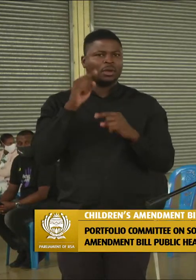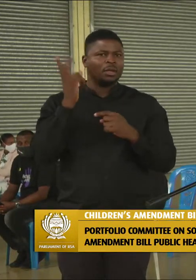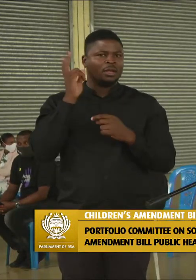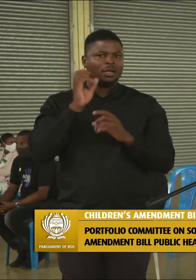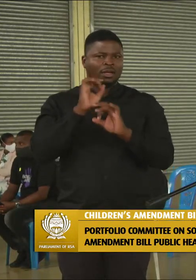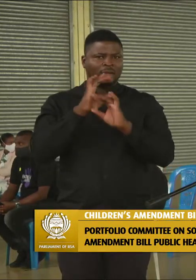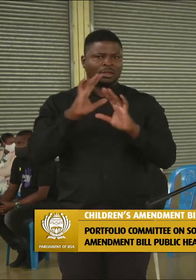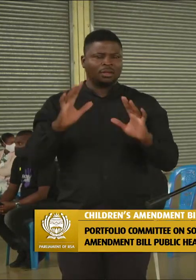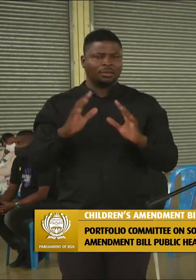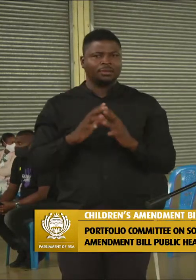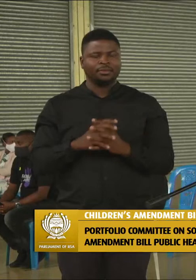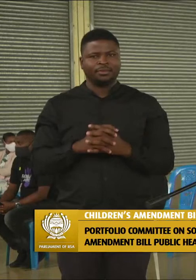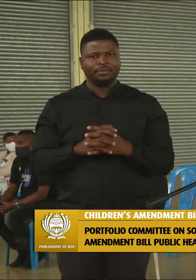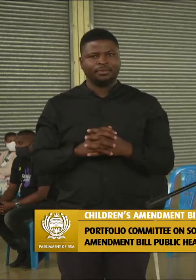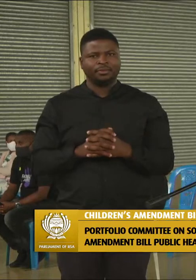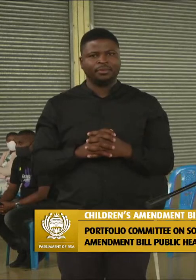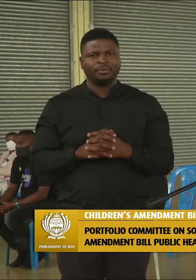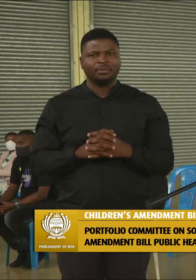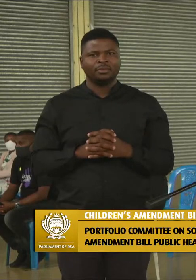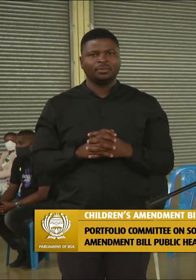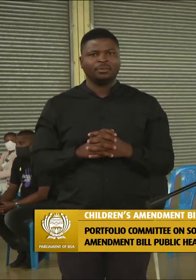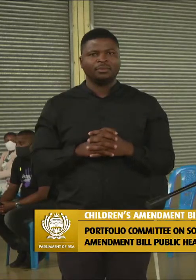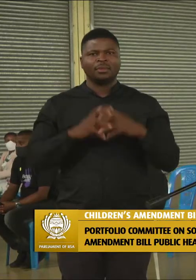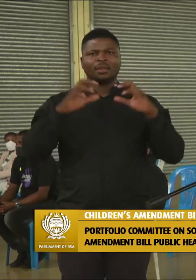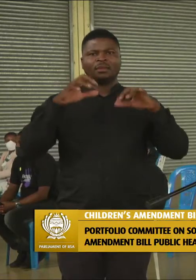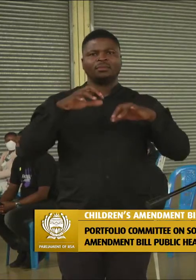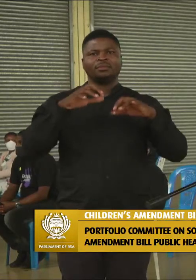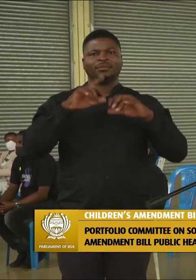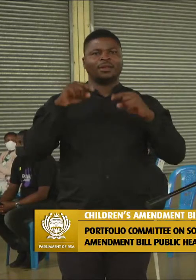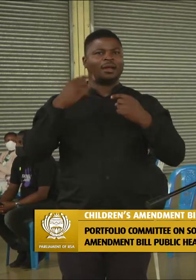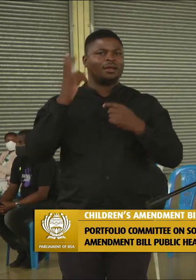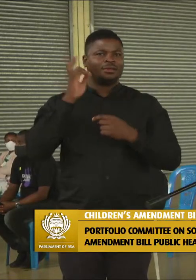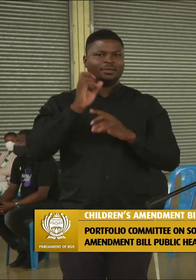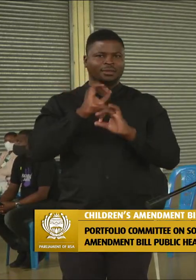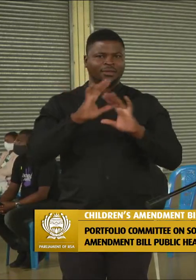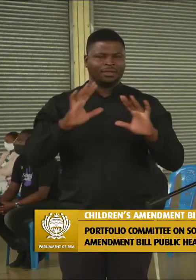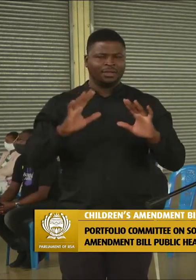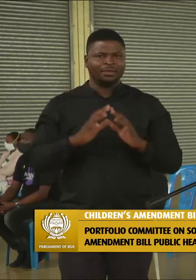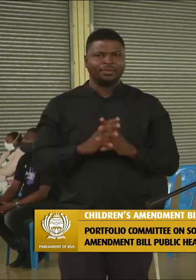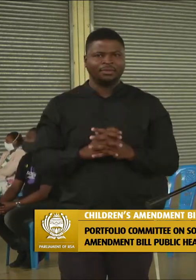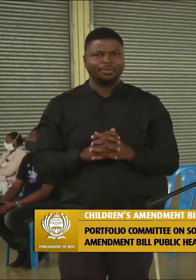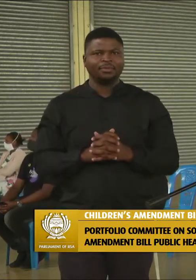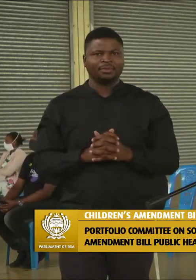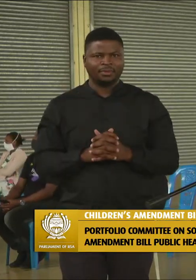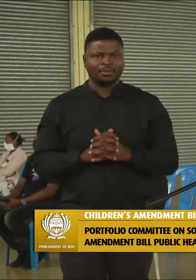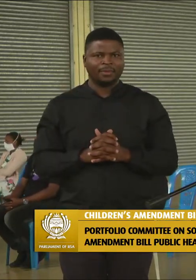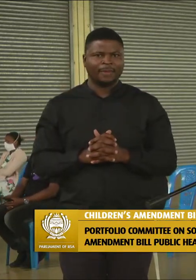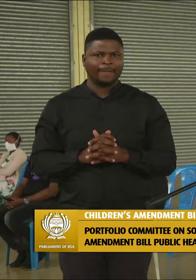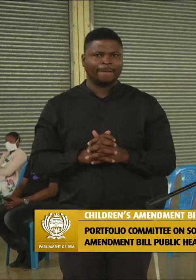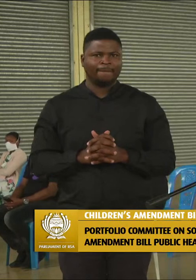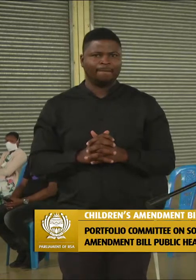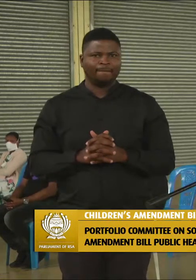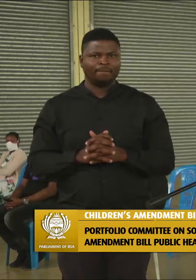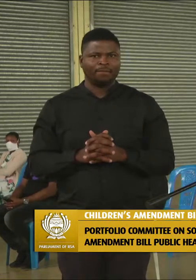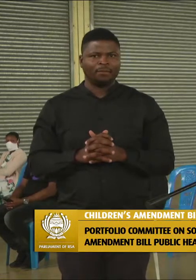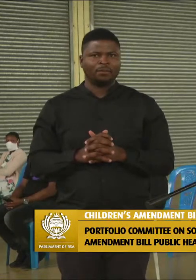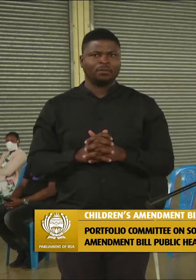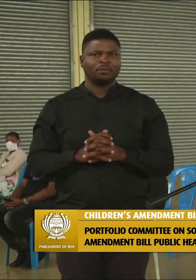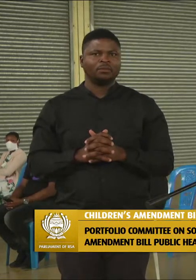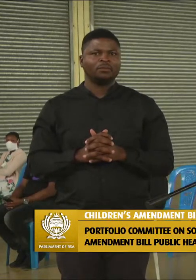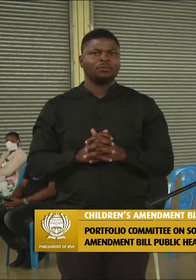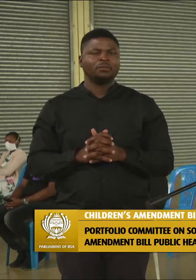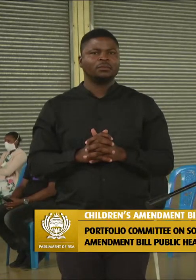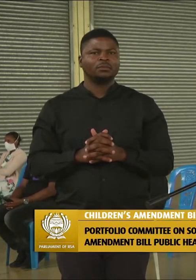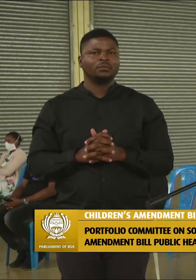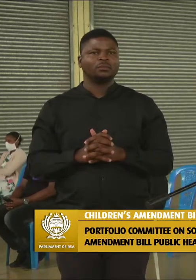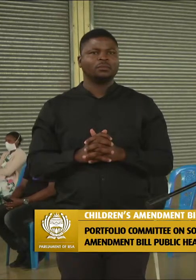ingane ehlukunyezwayo emakhaya failing which social worker izwile leyo ndaba aliboshwe. We've had